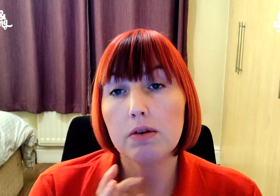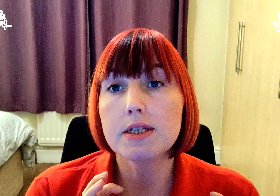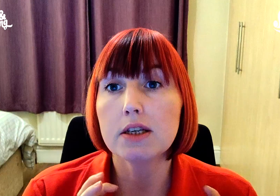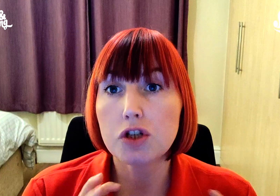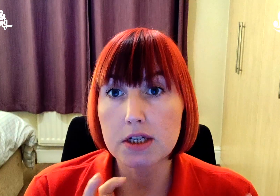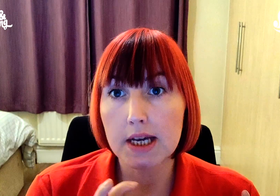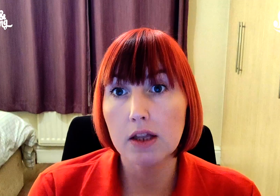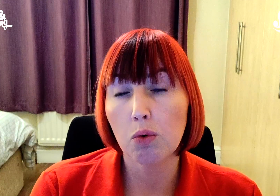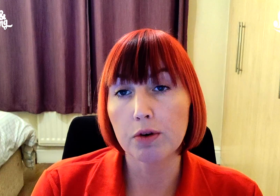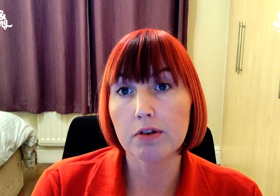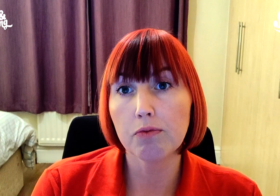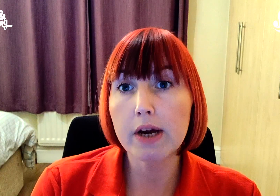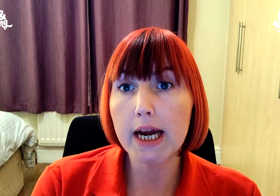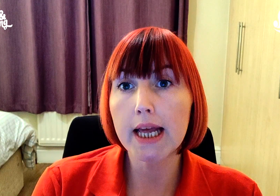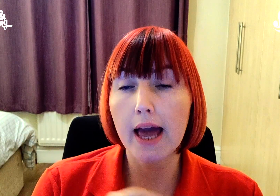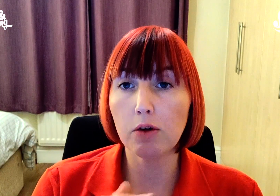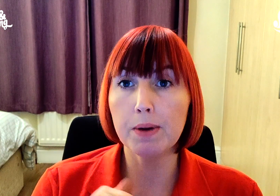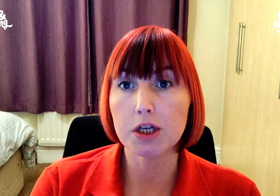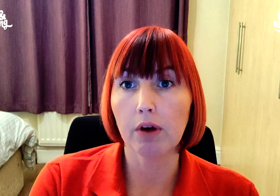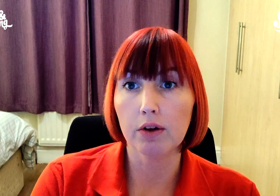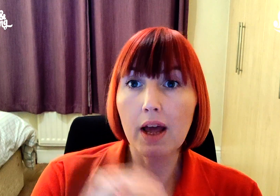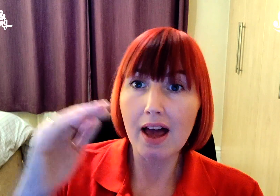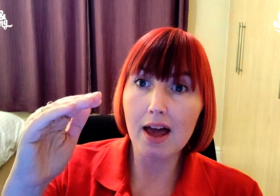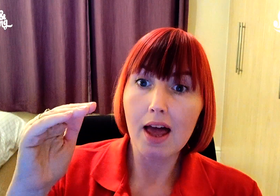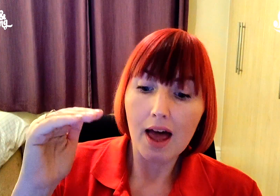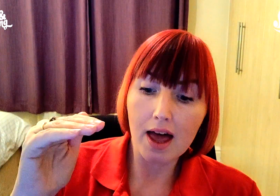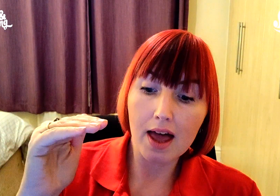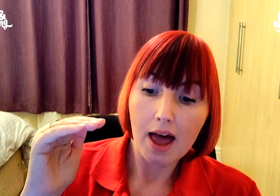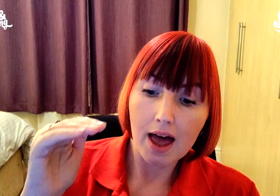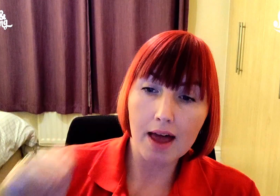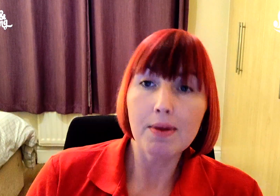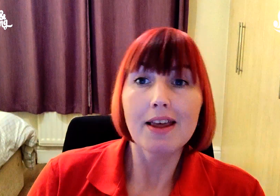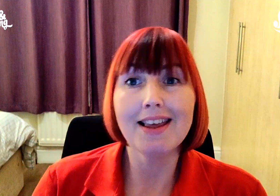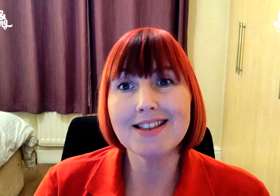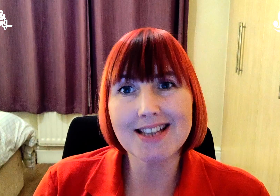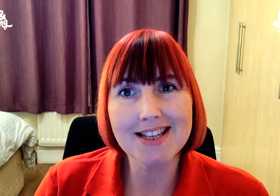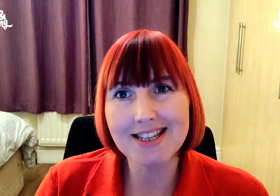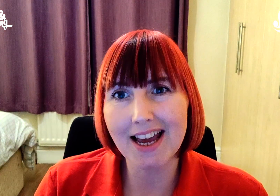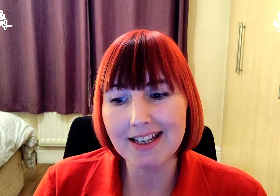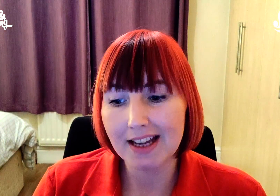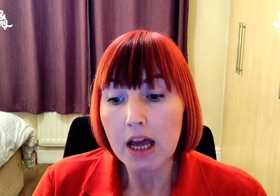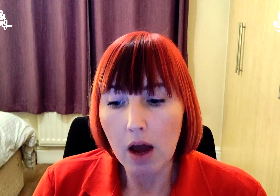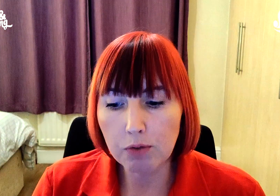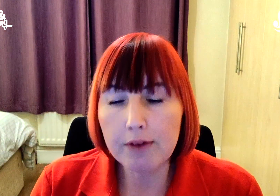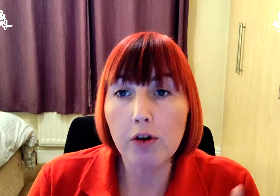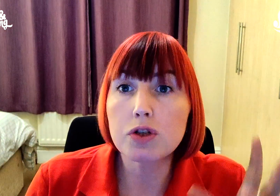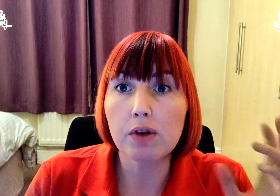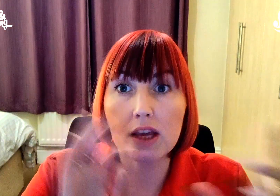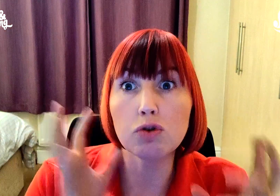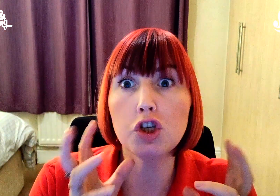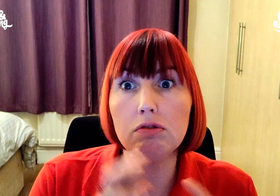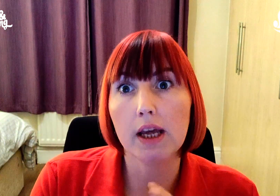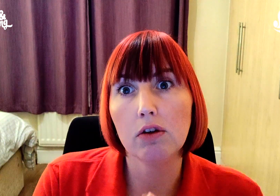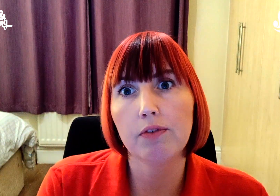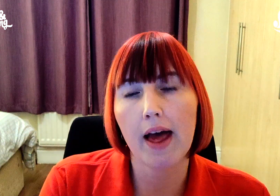tricky, you could stick to just singing the chorus. So really get your pitching right on here in the stars tonight, and really focus on